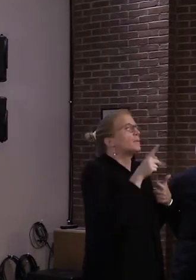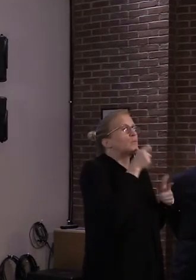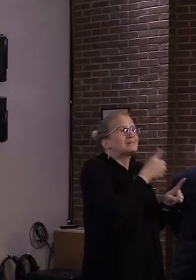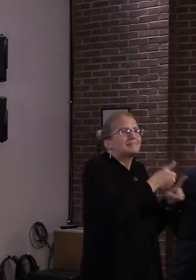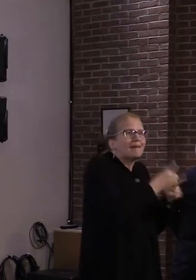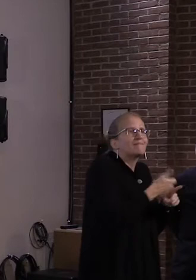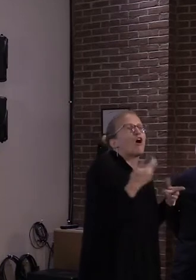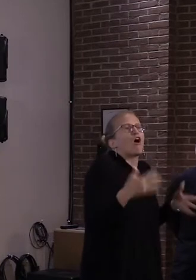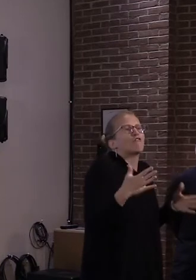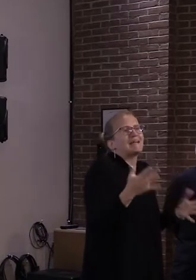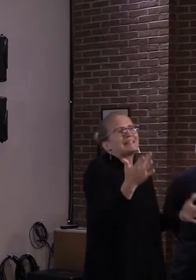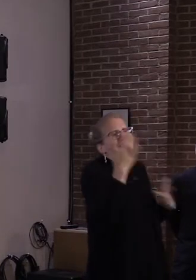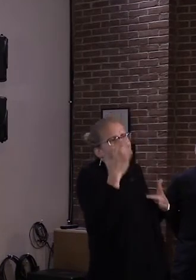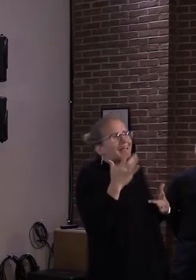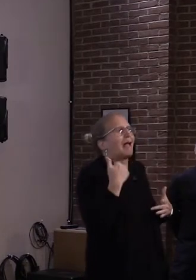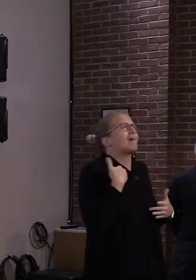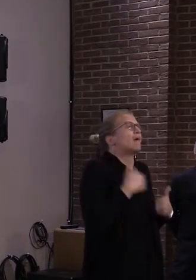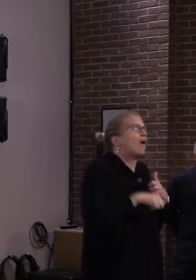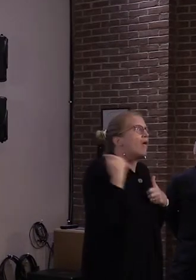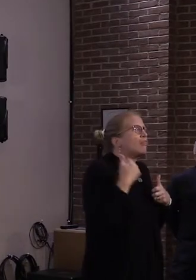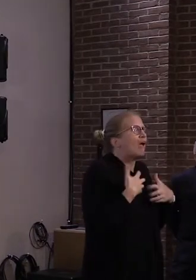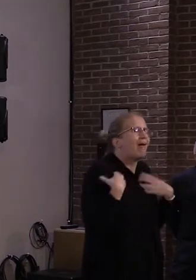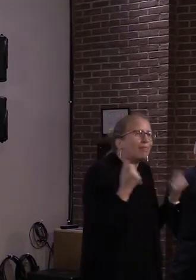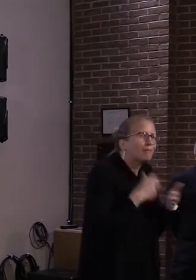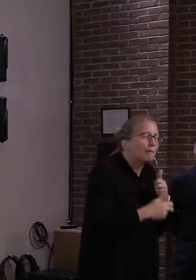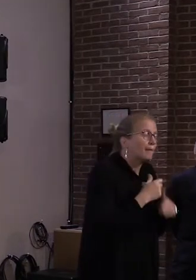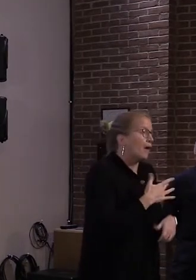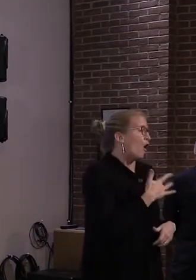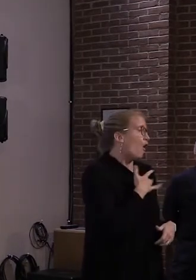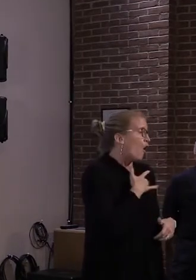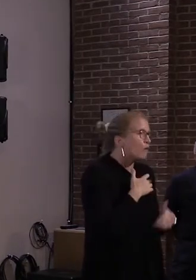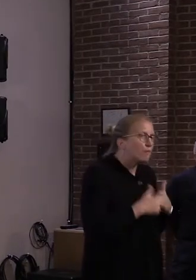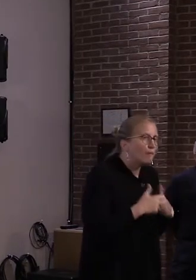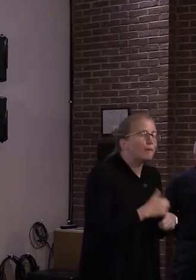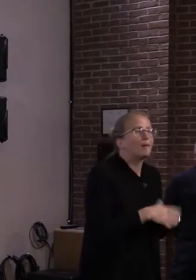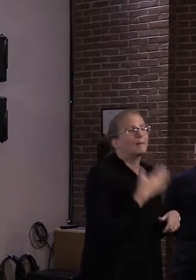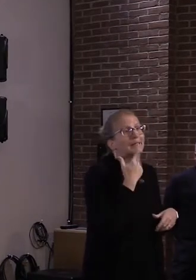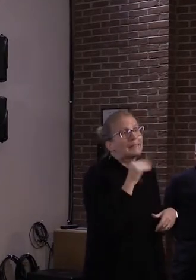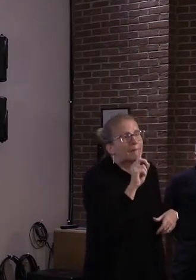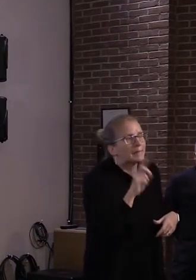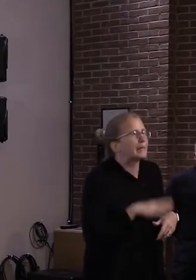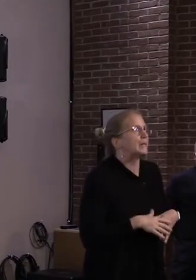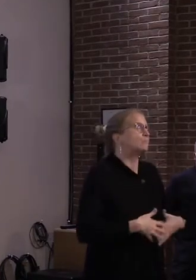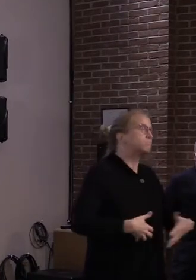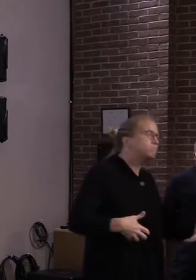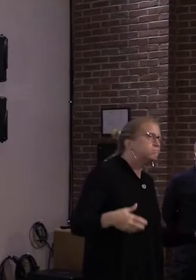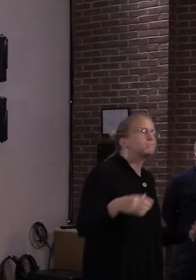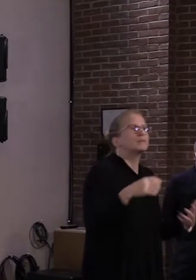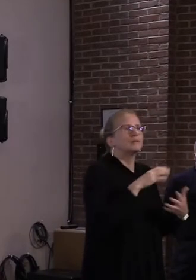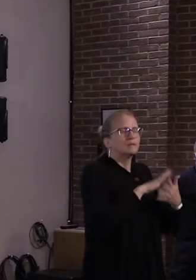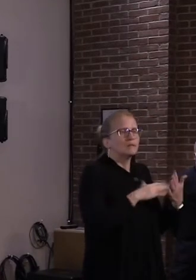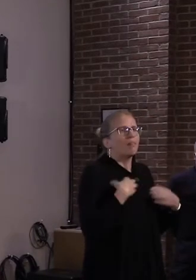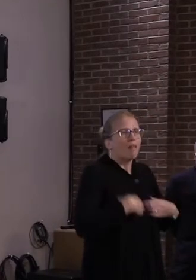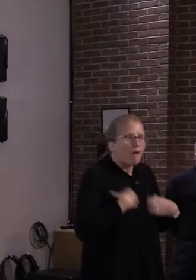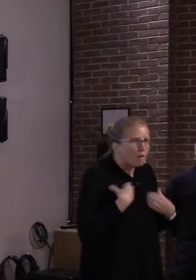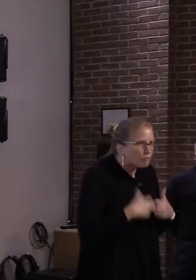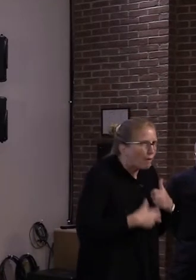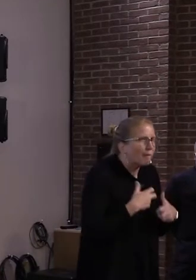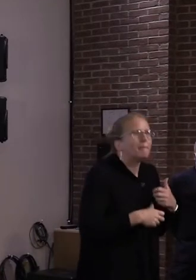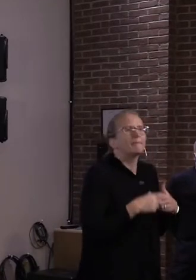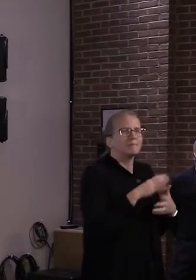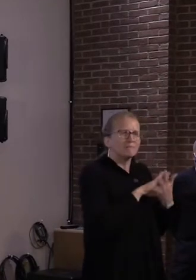like a heart disease, lung diseases like emphysema, and diabetes and